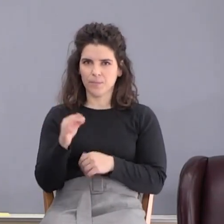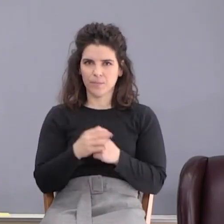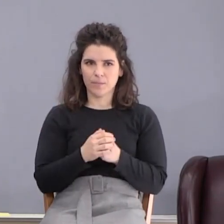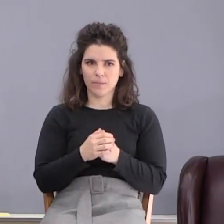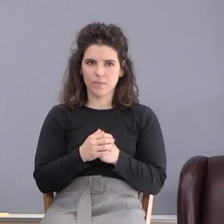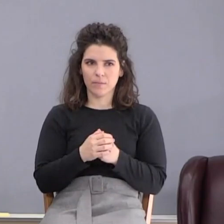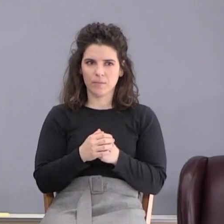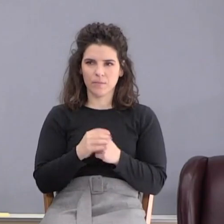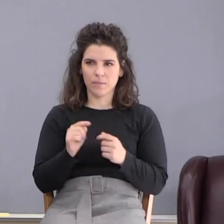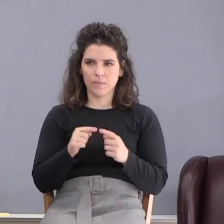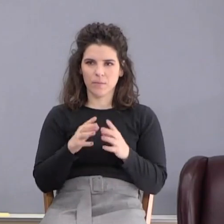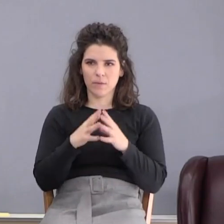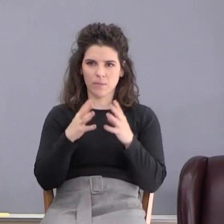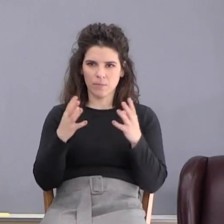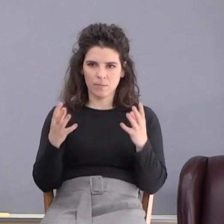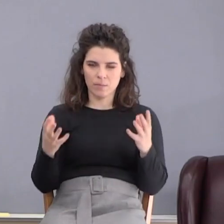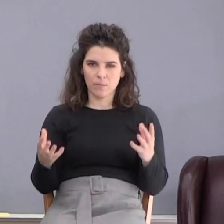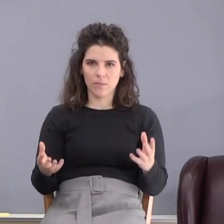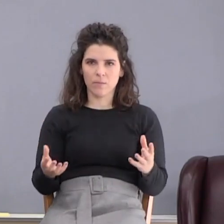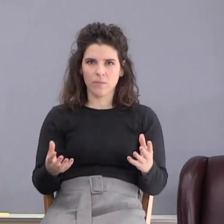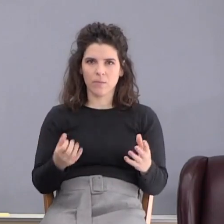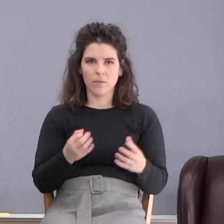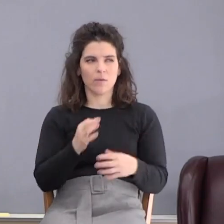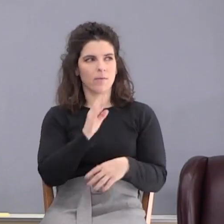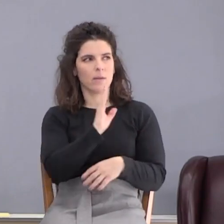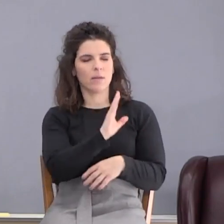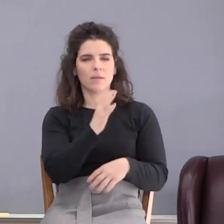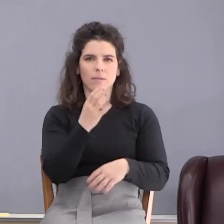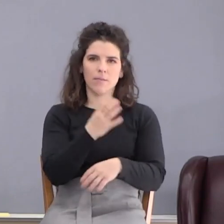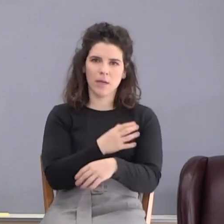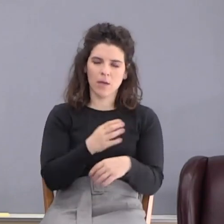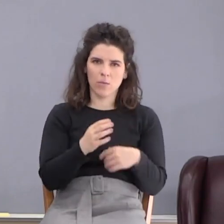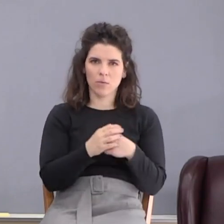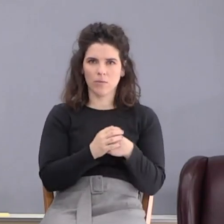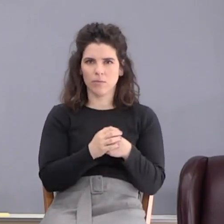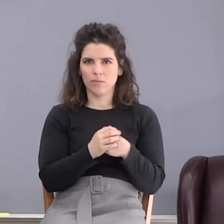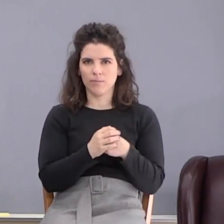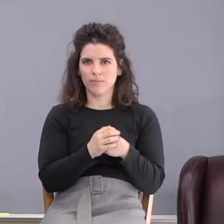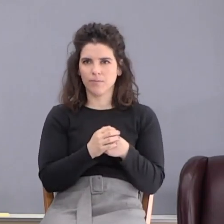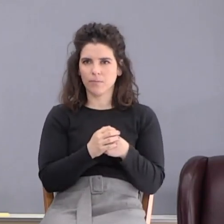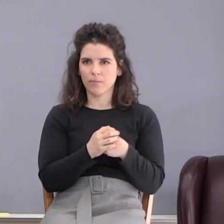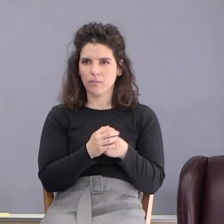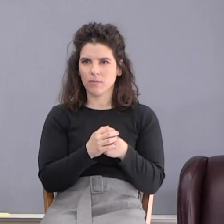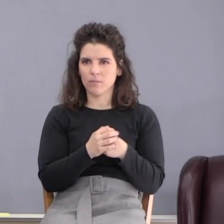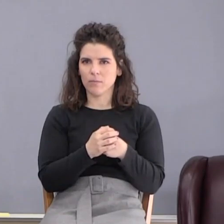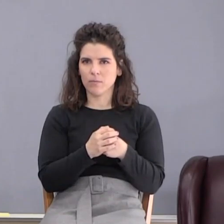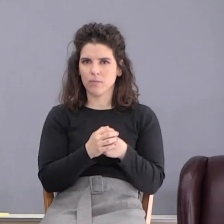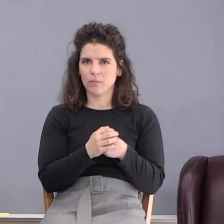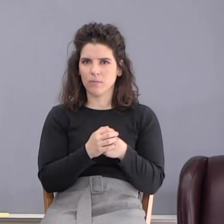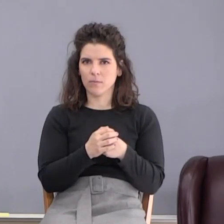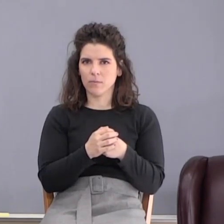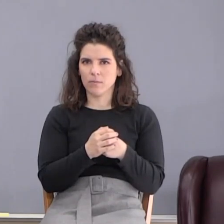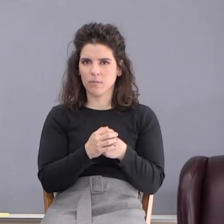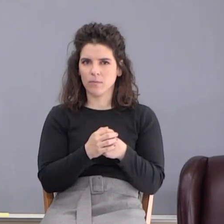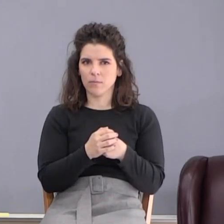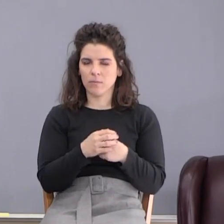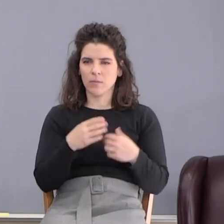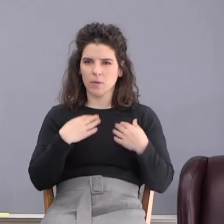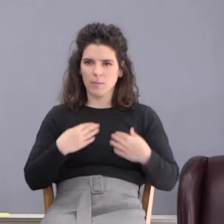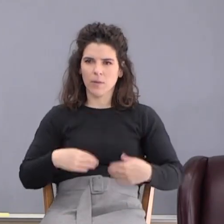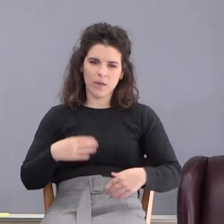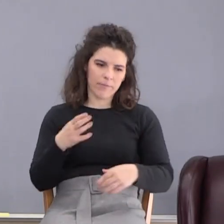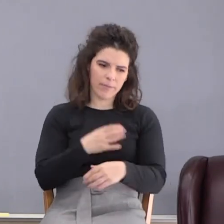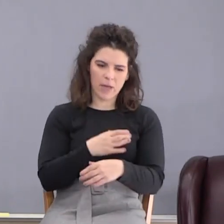And what is the exceeding greatness of his power? So when a body of power, in